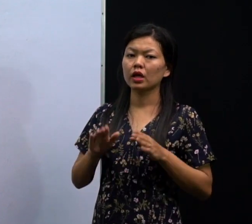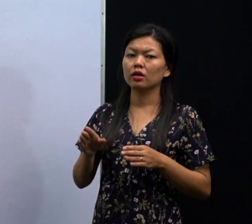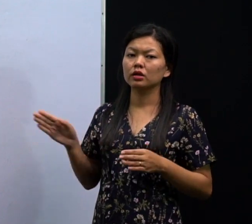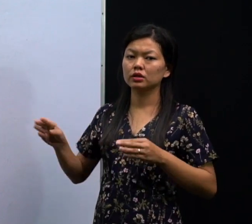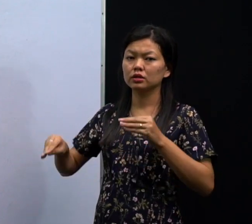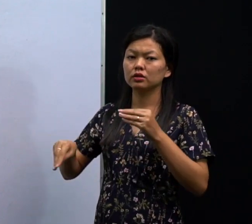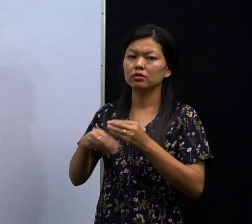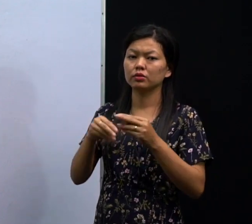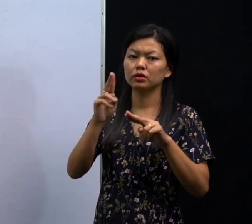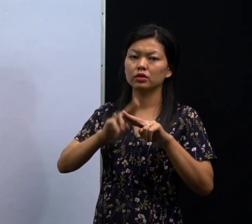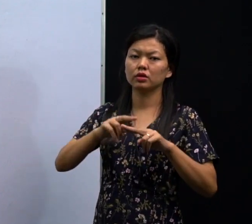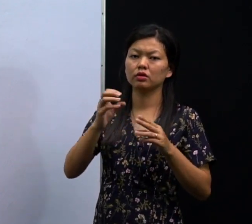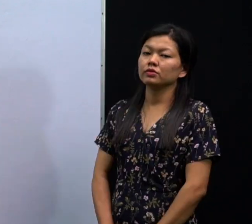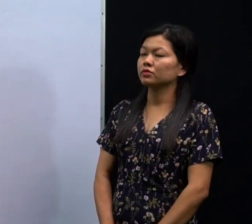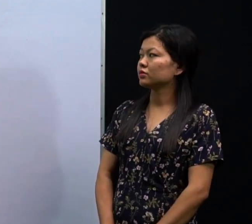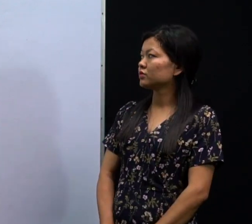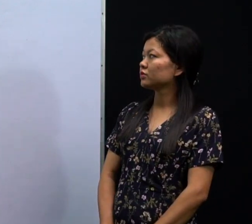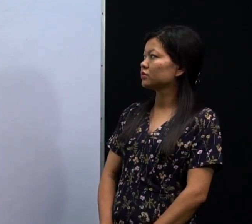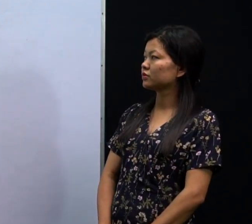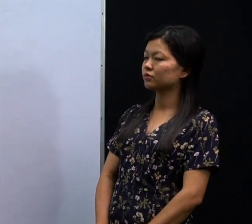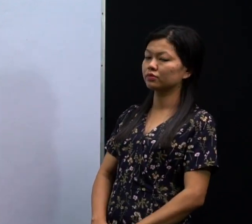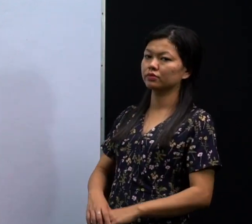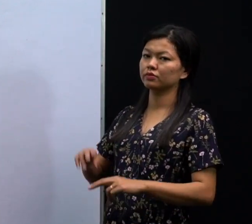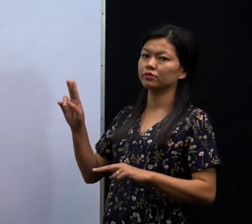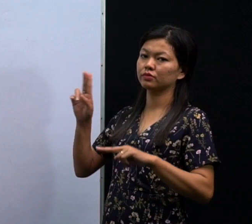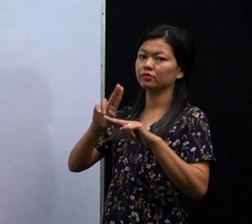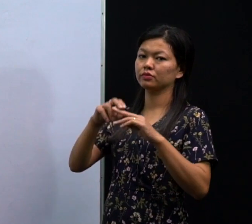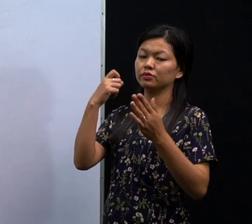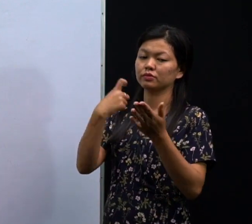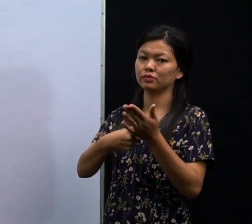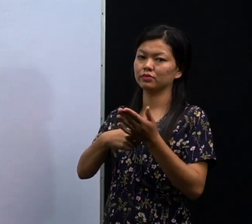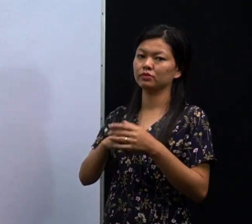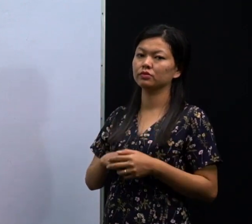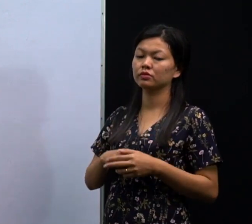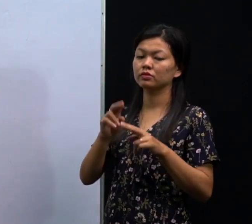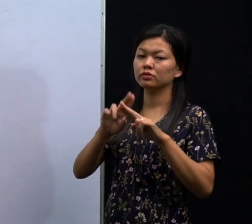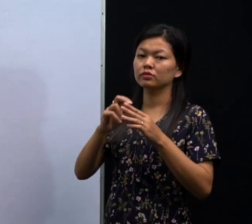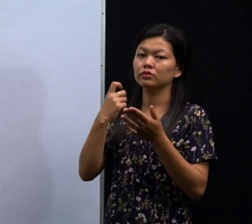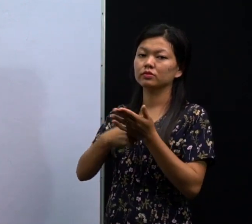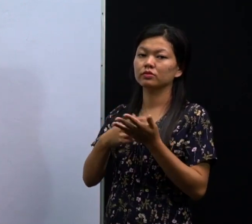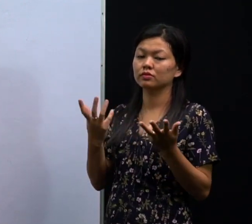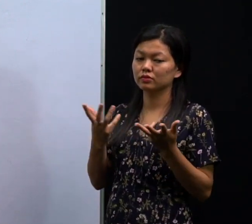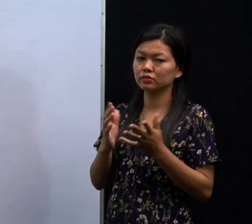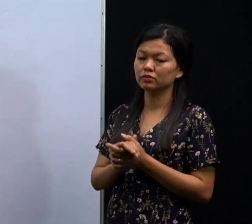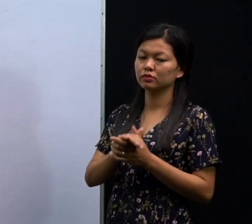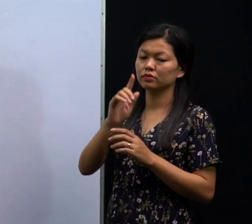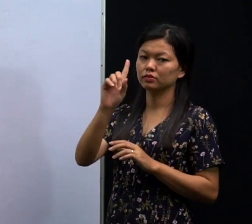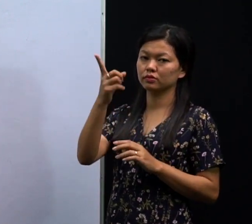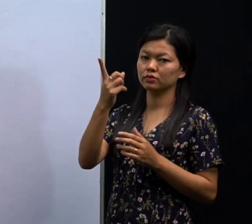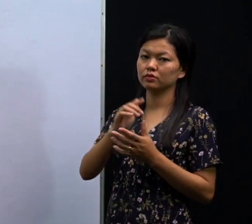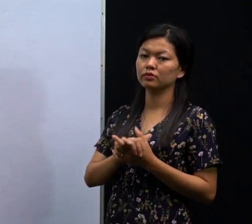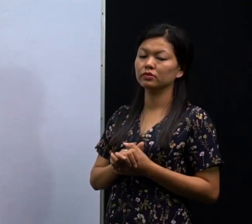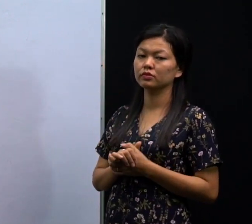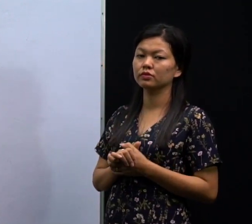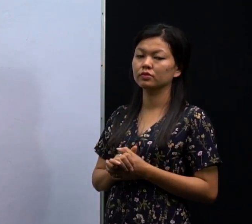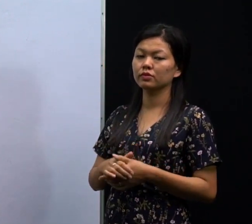factorize with applying formula. I'll come to the next part. Now formula. Look at here, formula. What is the formula? First one, we used to